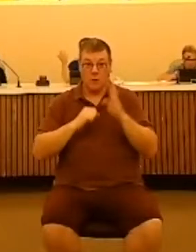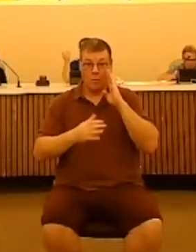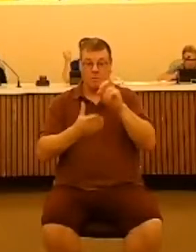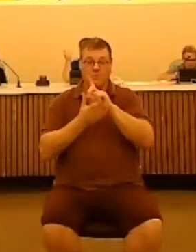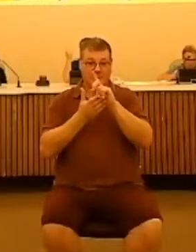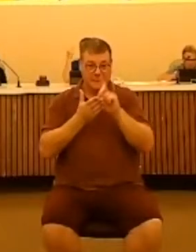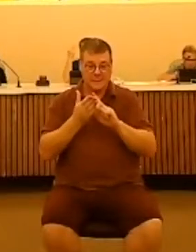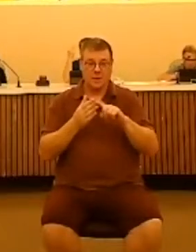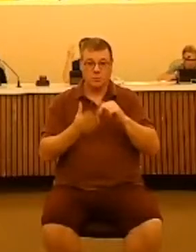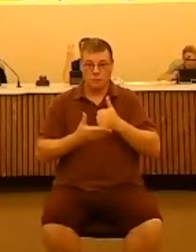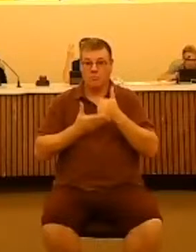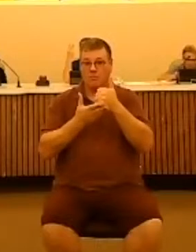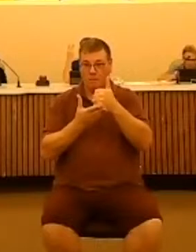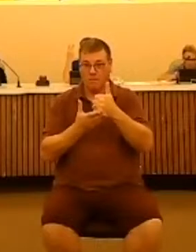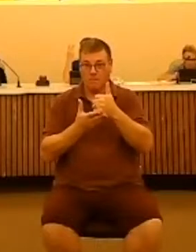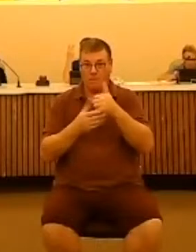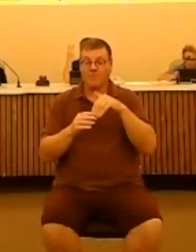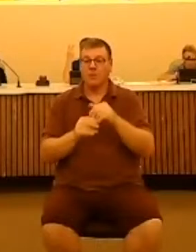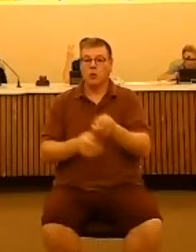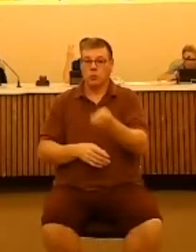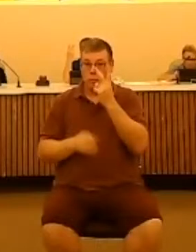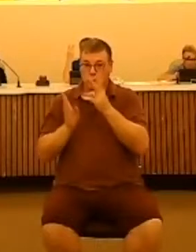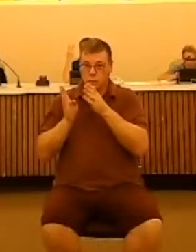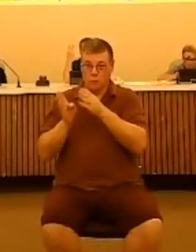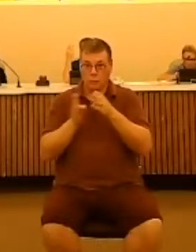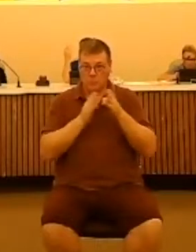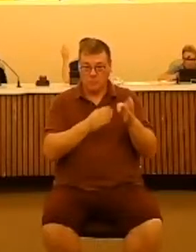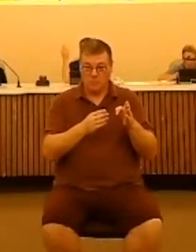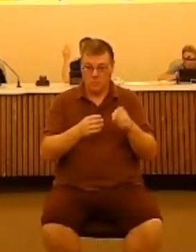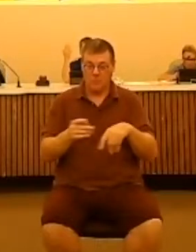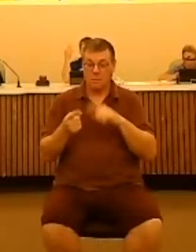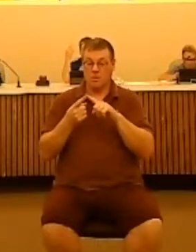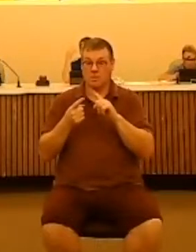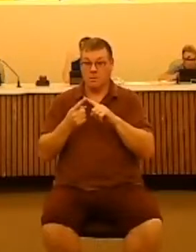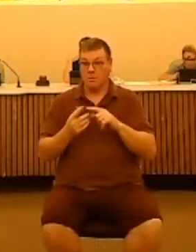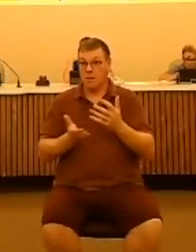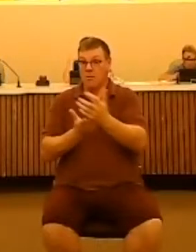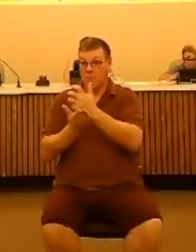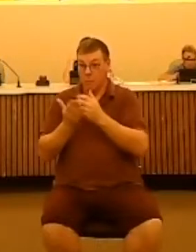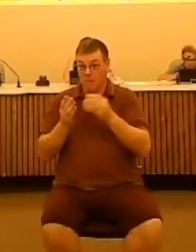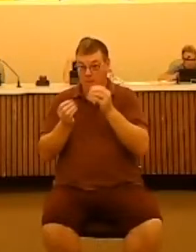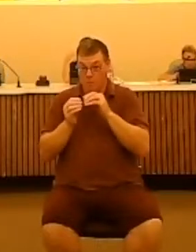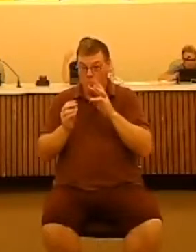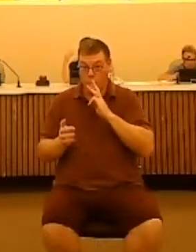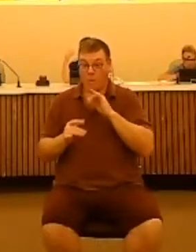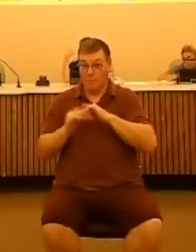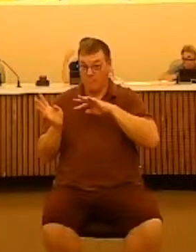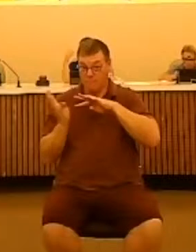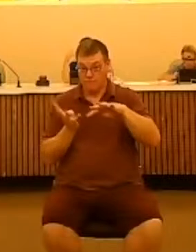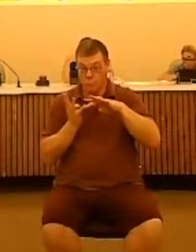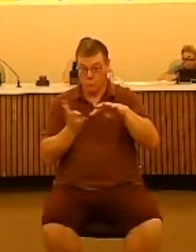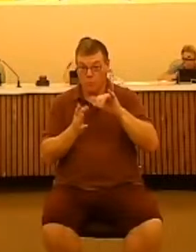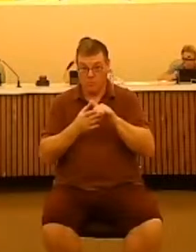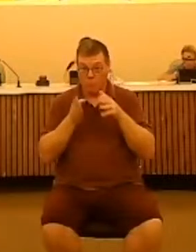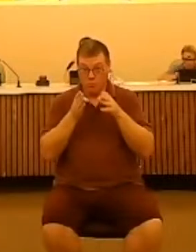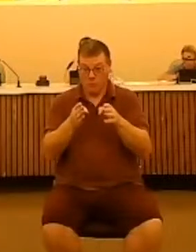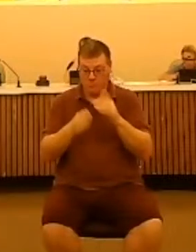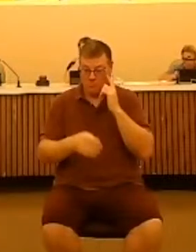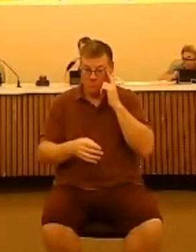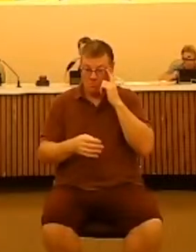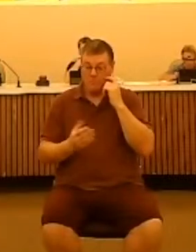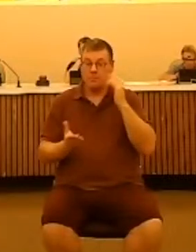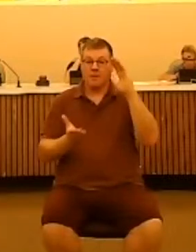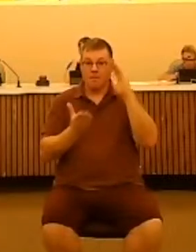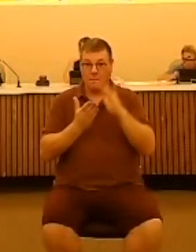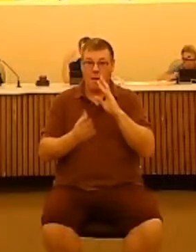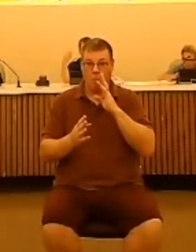designed to help that and help in two manners. One, they'd be collecting more of the water that currently flows in that direction. So there'd be less